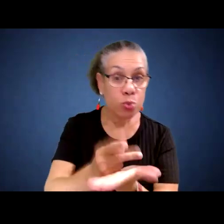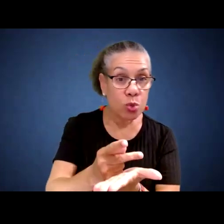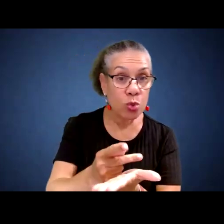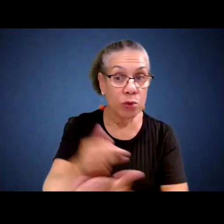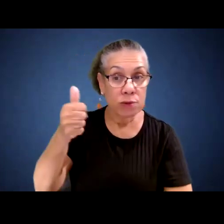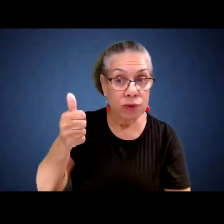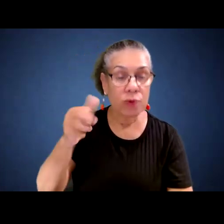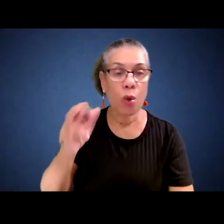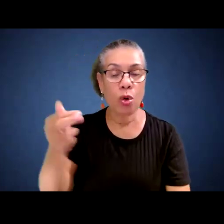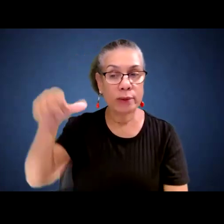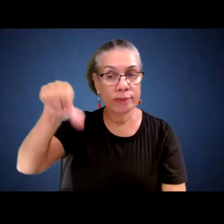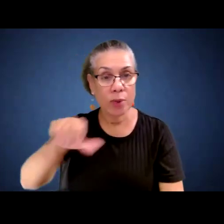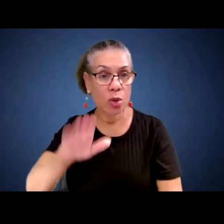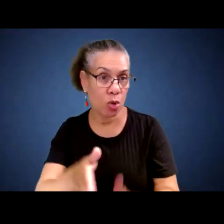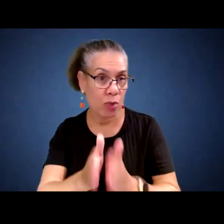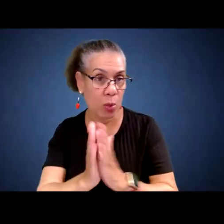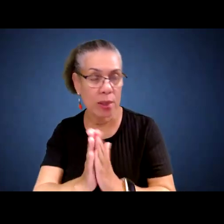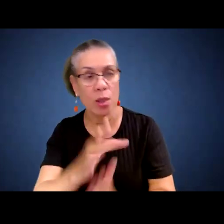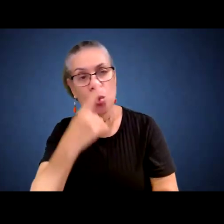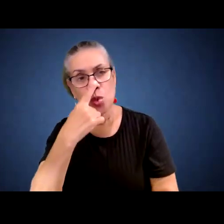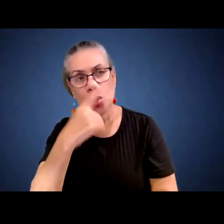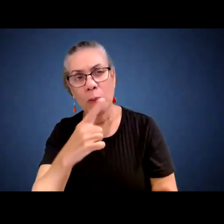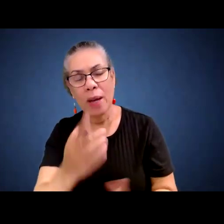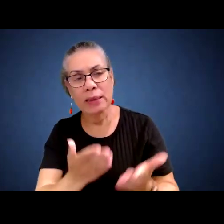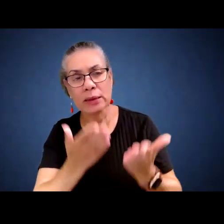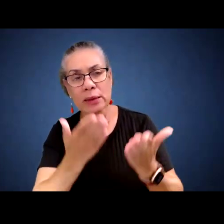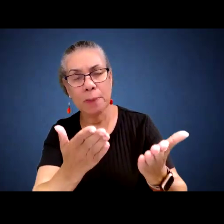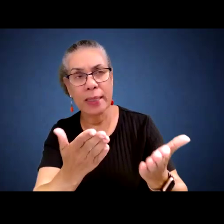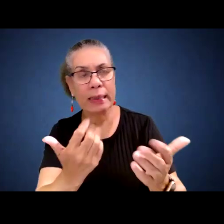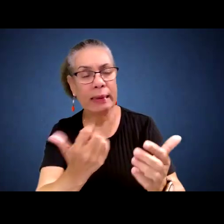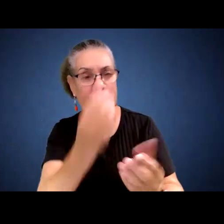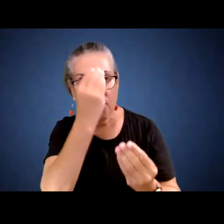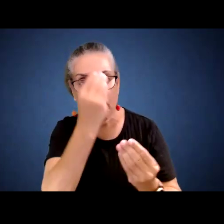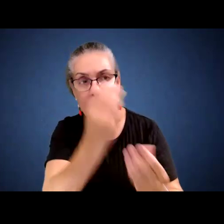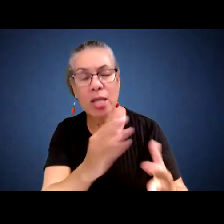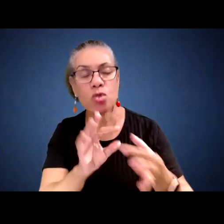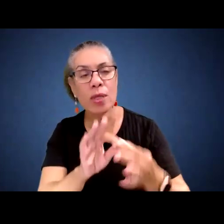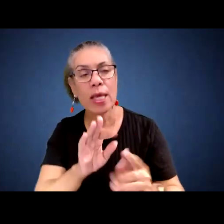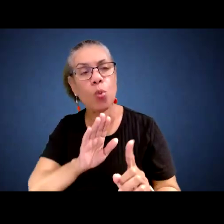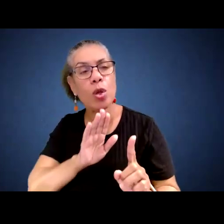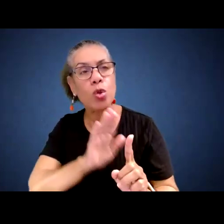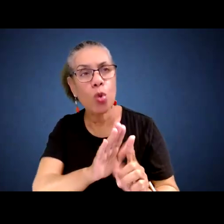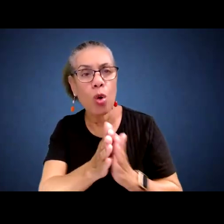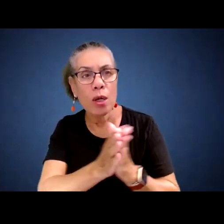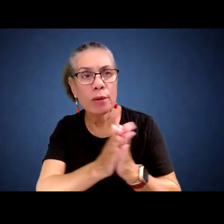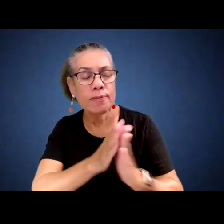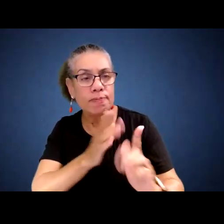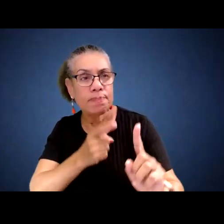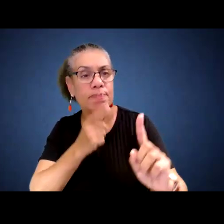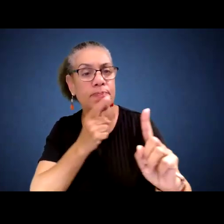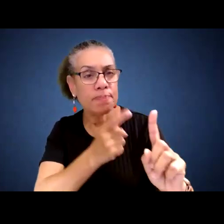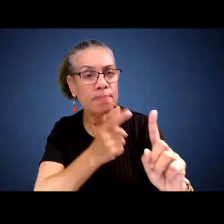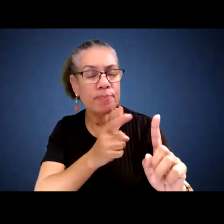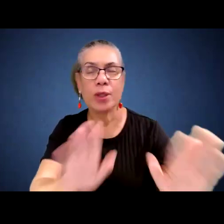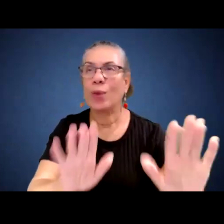request, please submit any kind of information regarding your endeavor in, first of